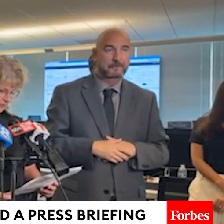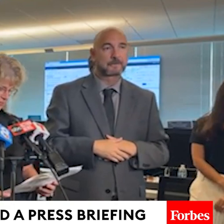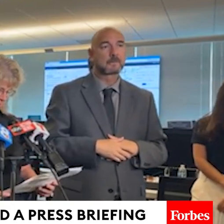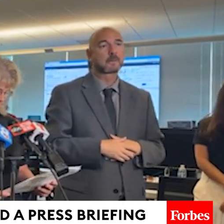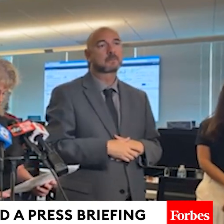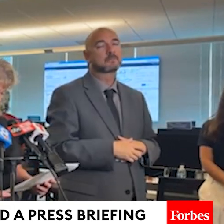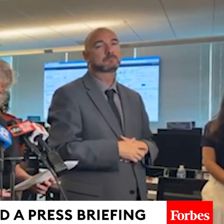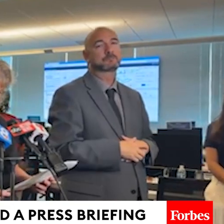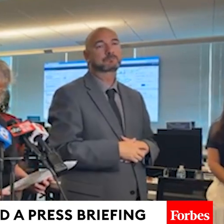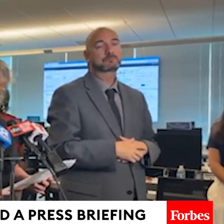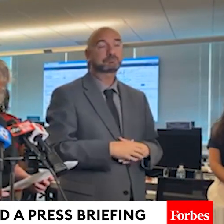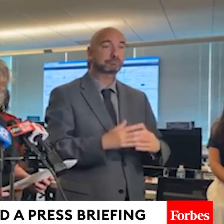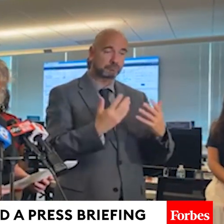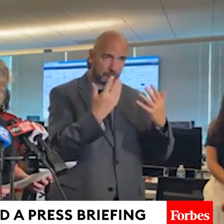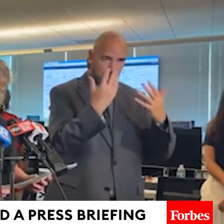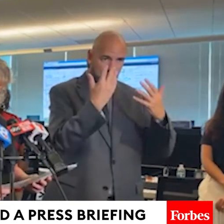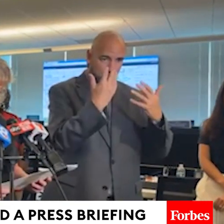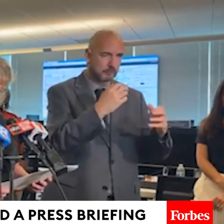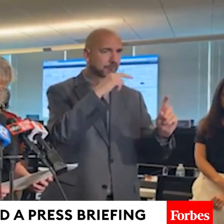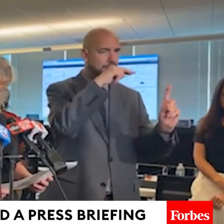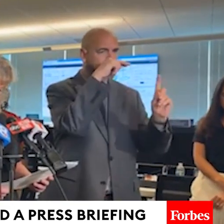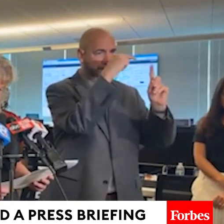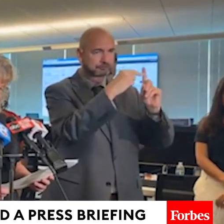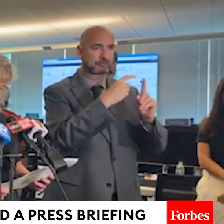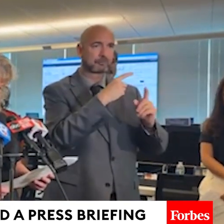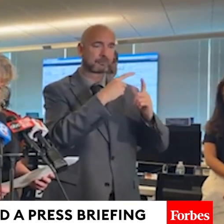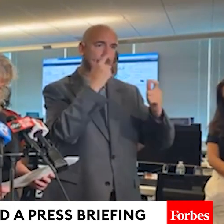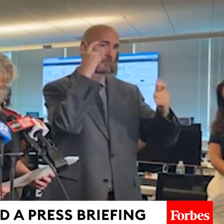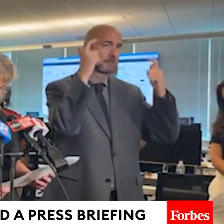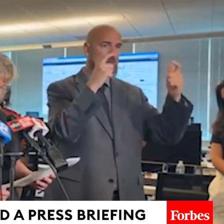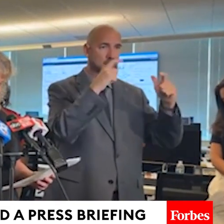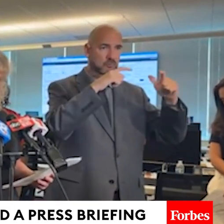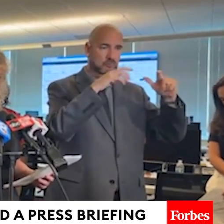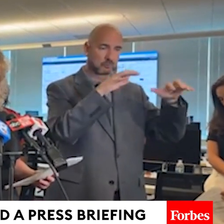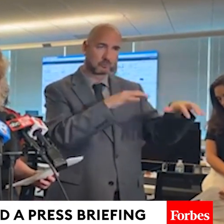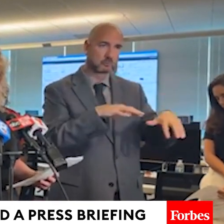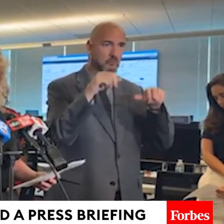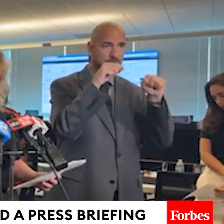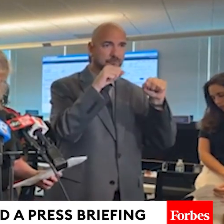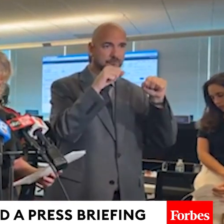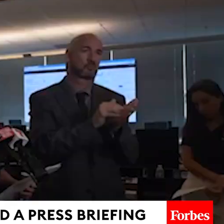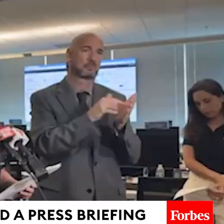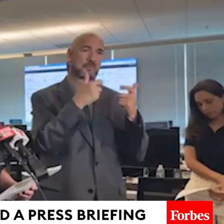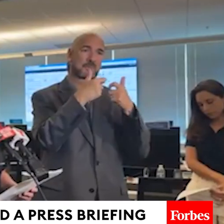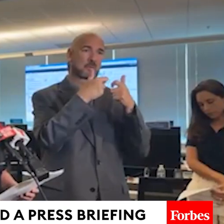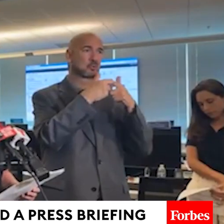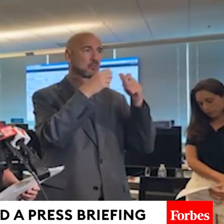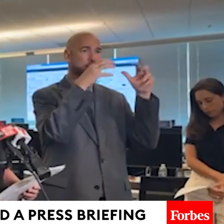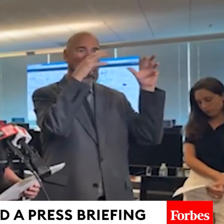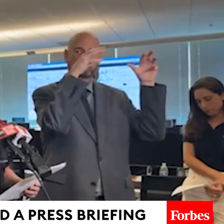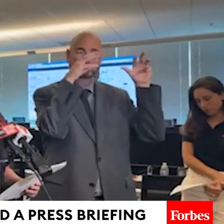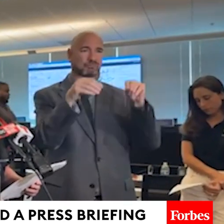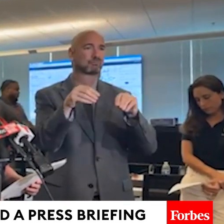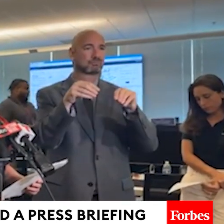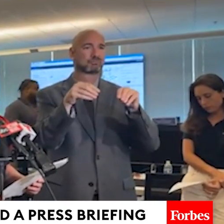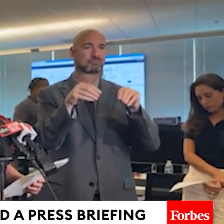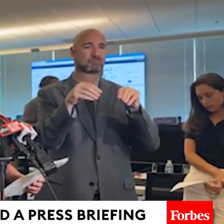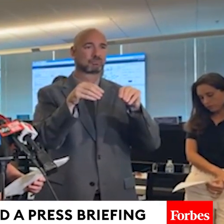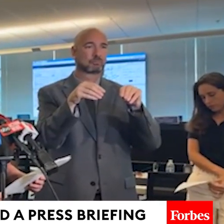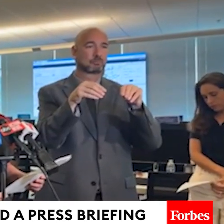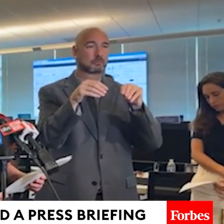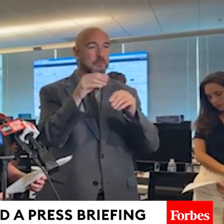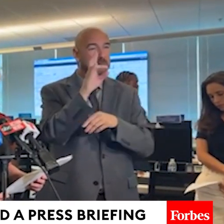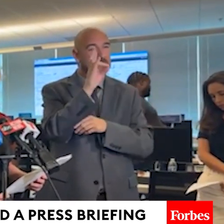To give perspective to the magnitude of the restoration that we are undertaking, our system experienced about 70% of